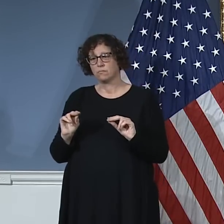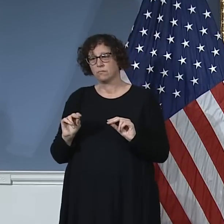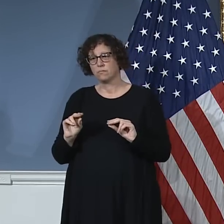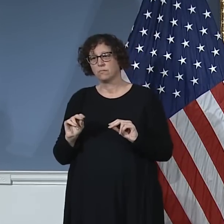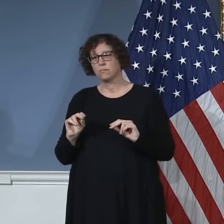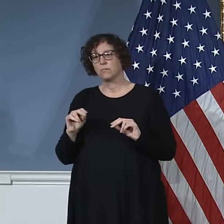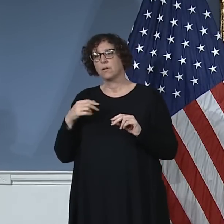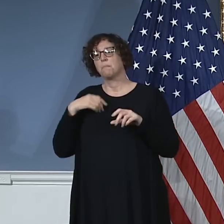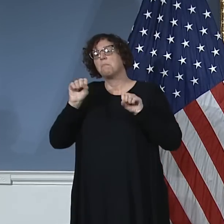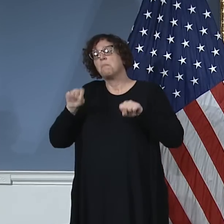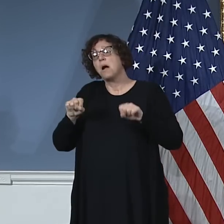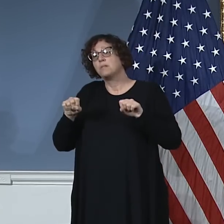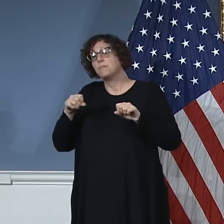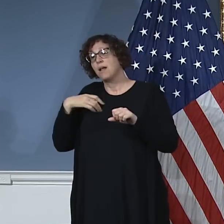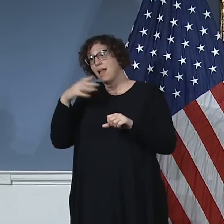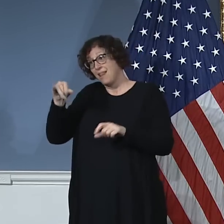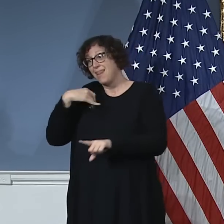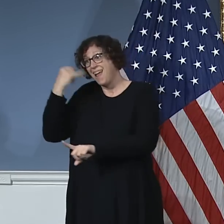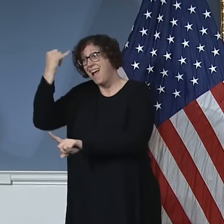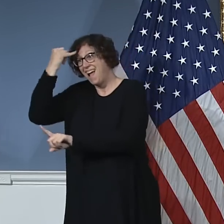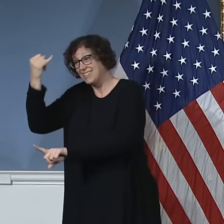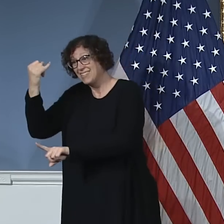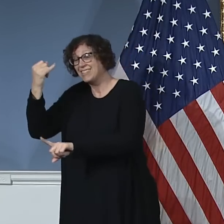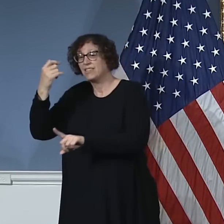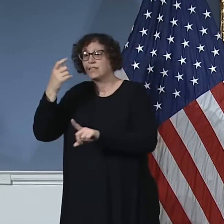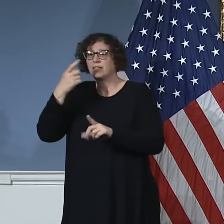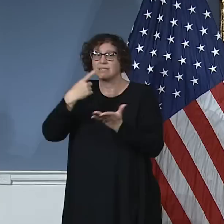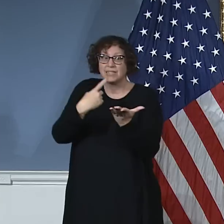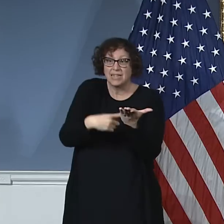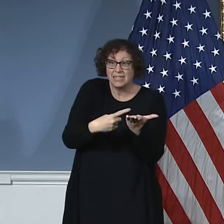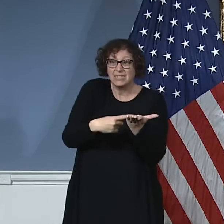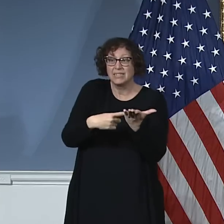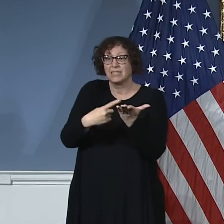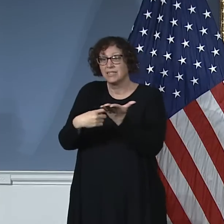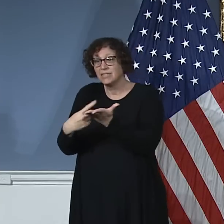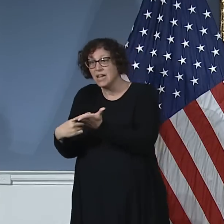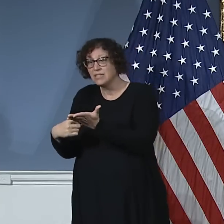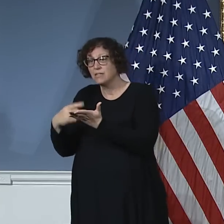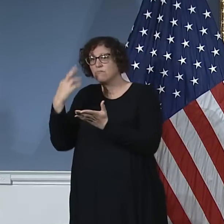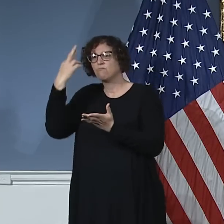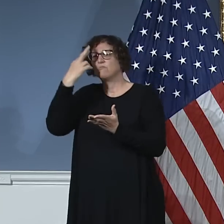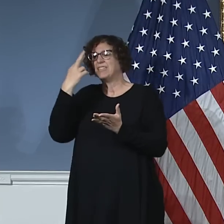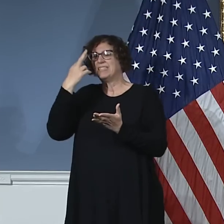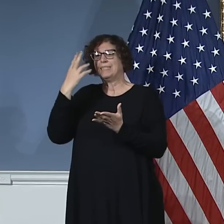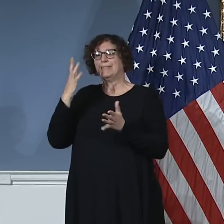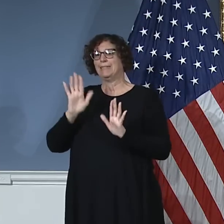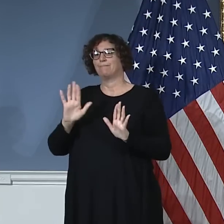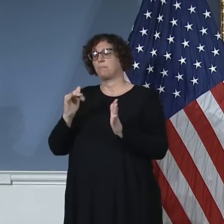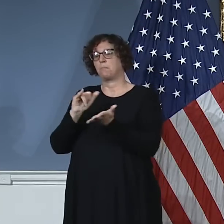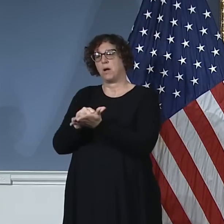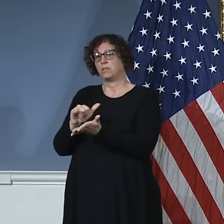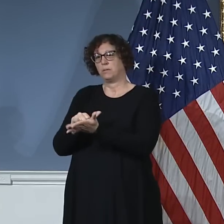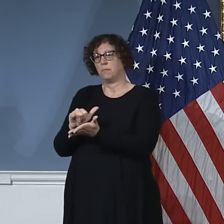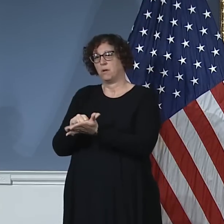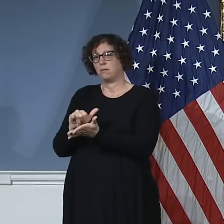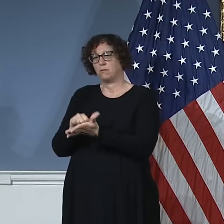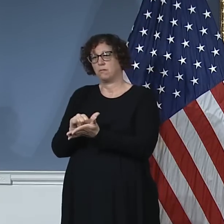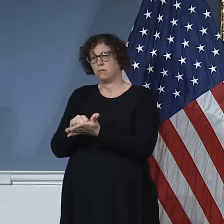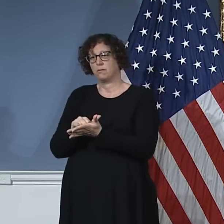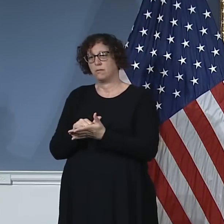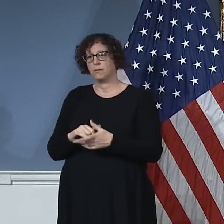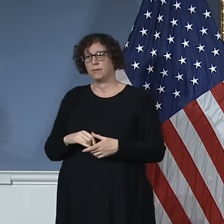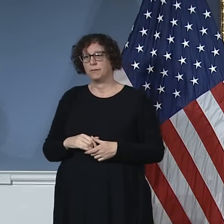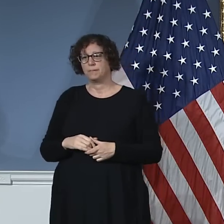turn out to be not workable, where we have really sharp health and safety imperatives that we have to meet.